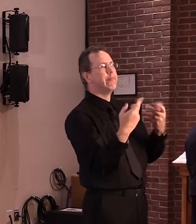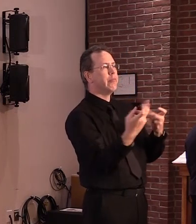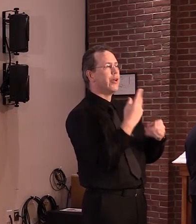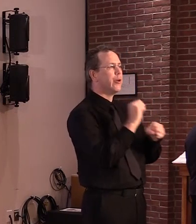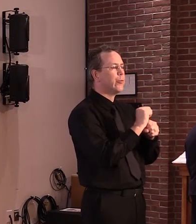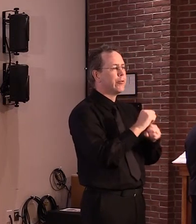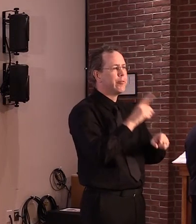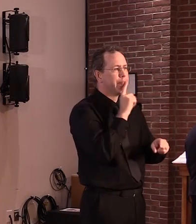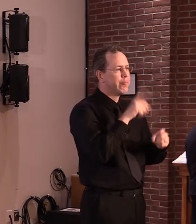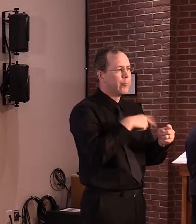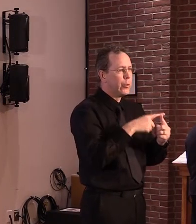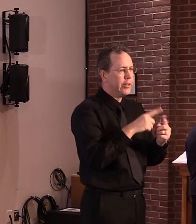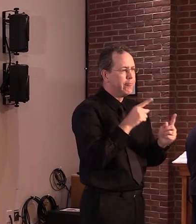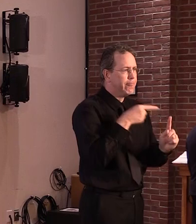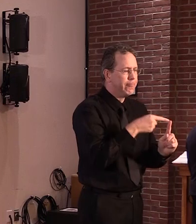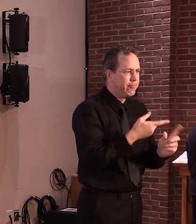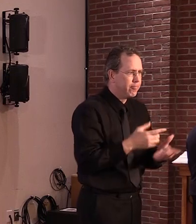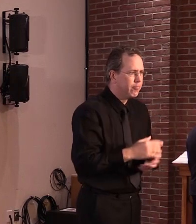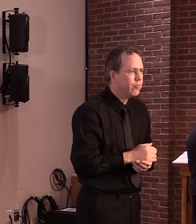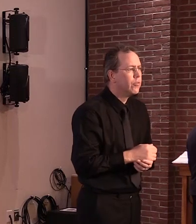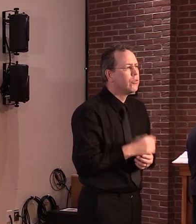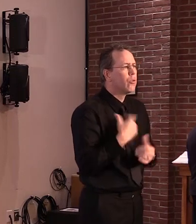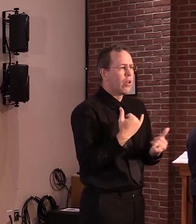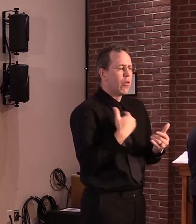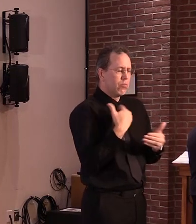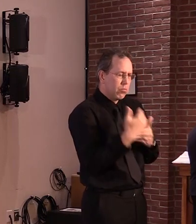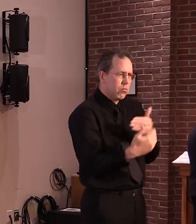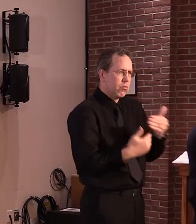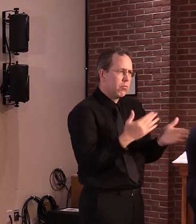like as these orders unfold.